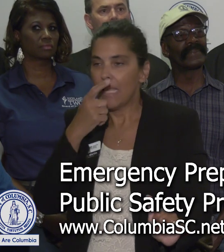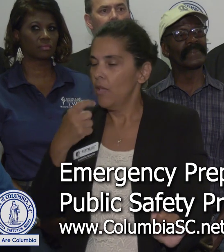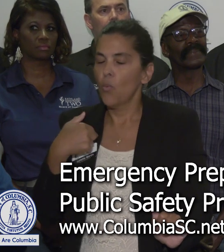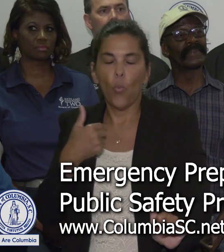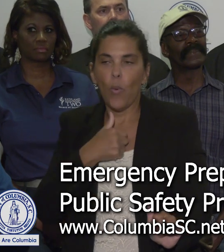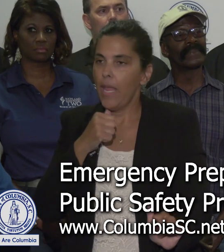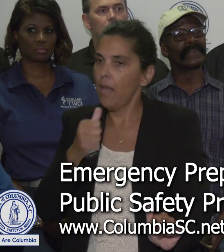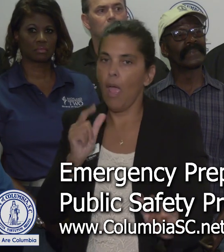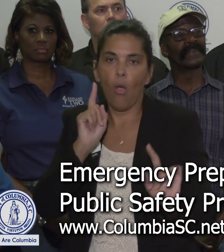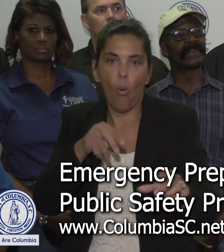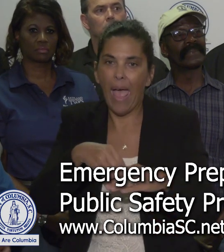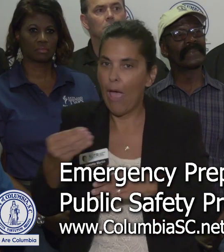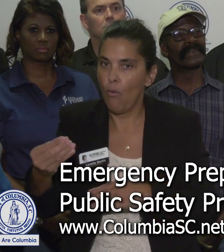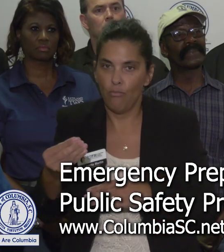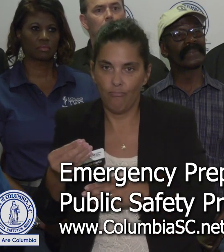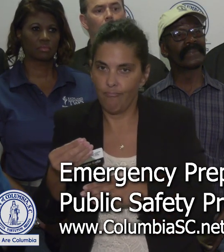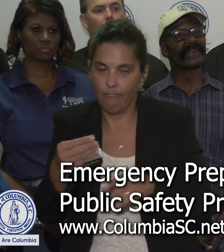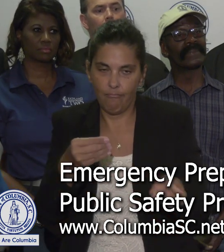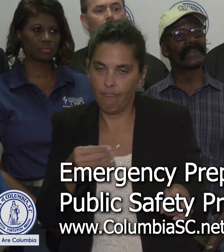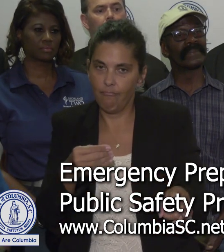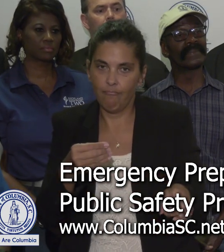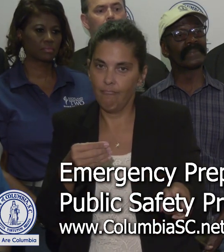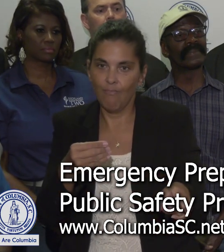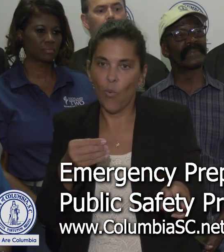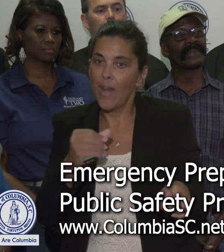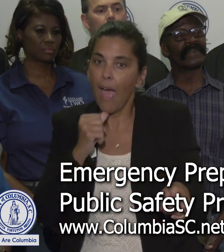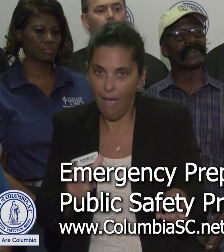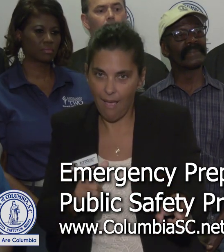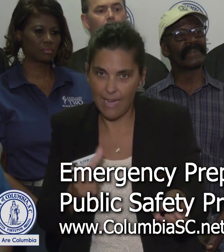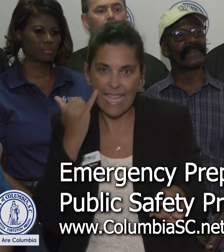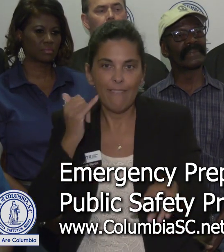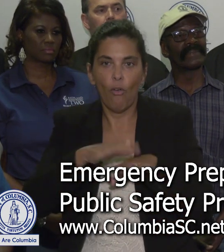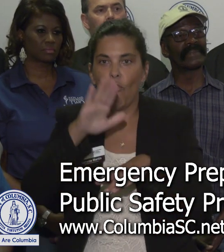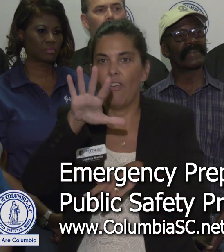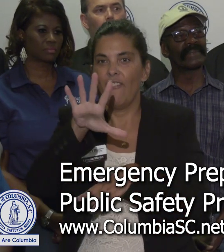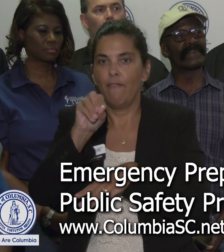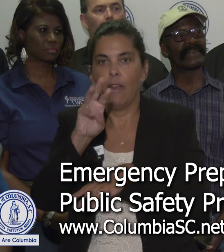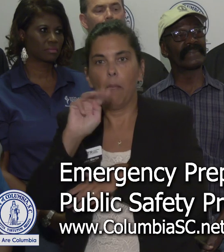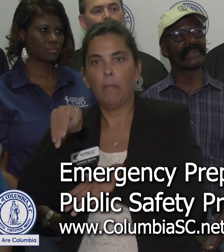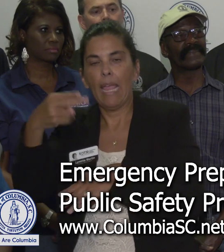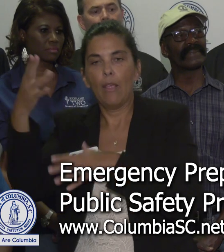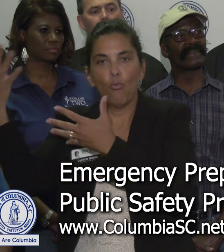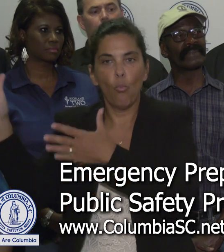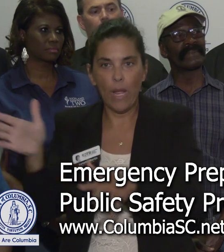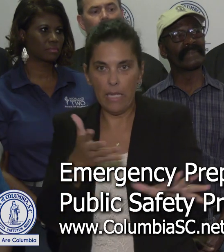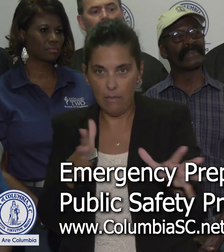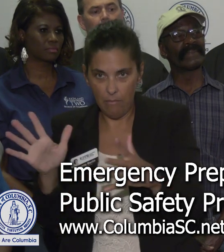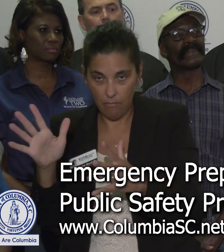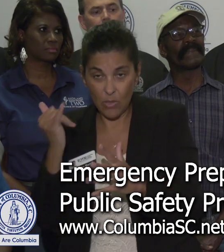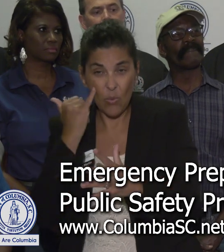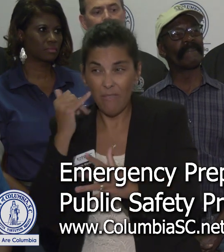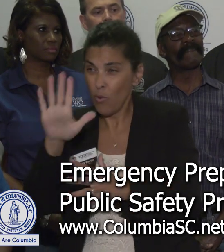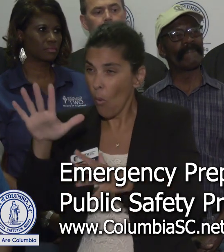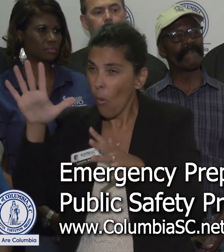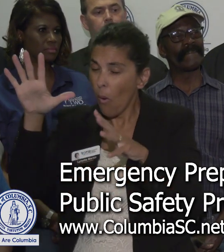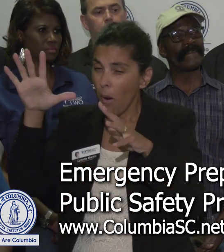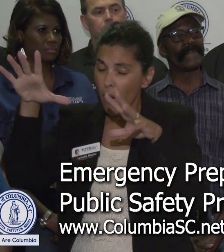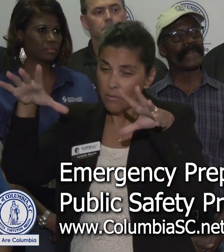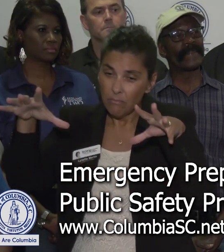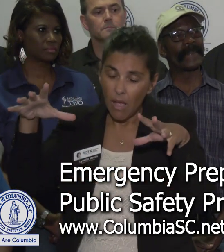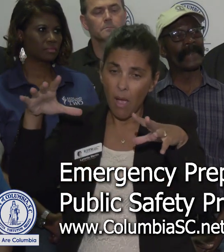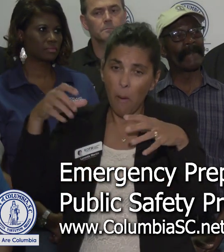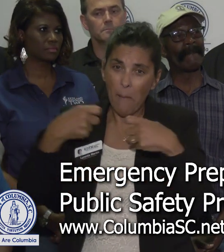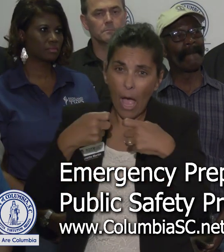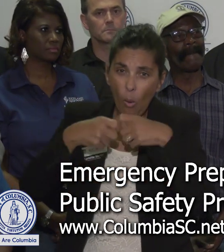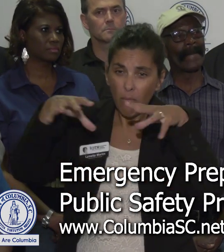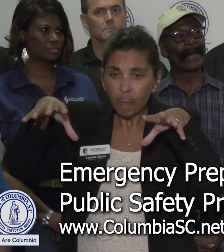going to wait until it come down. So just be safe out there. And if you do lose power in your home,